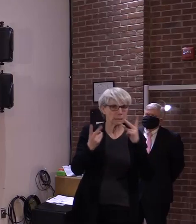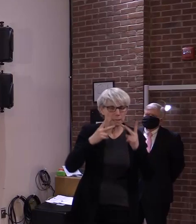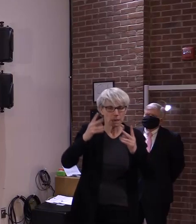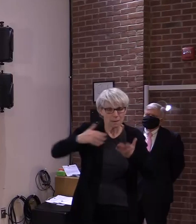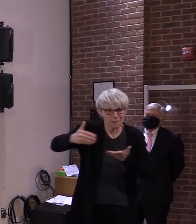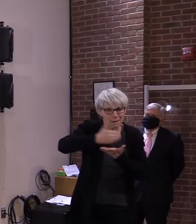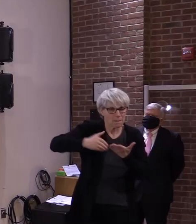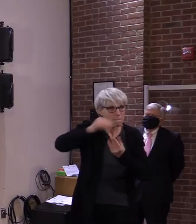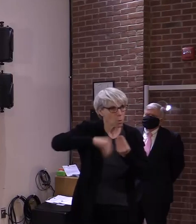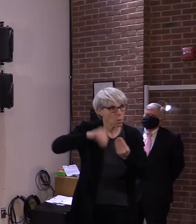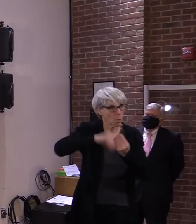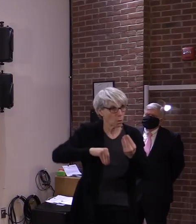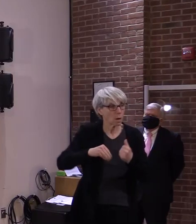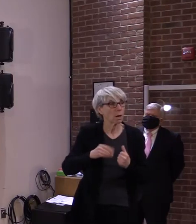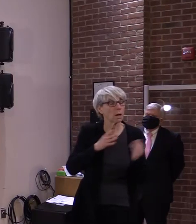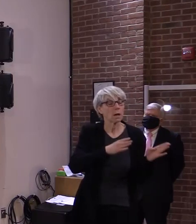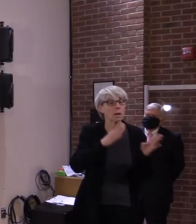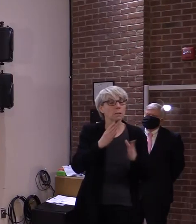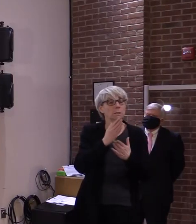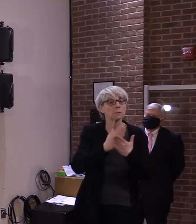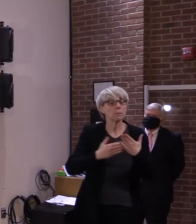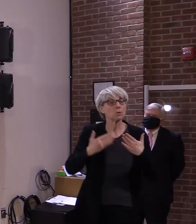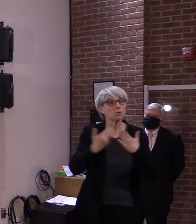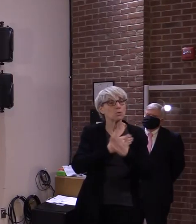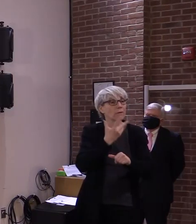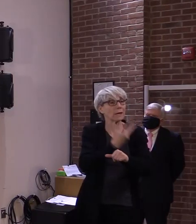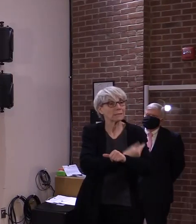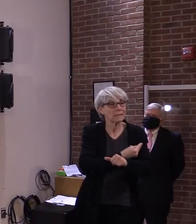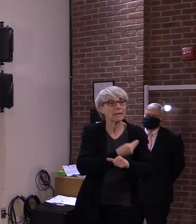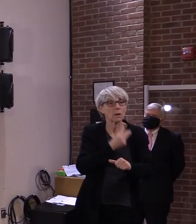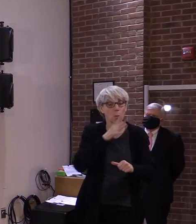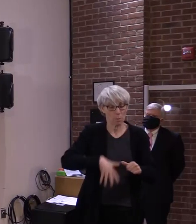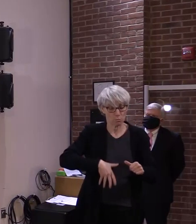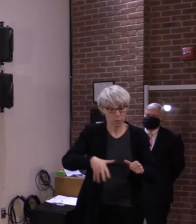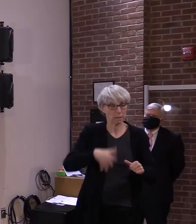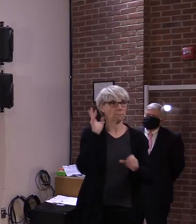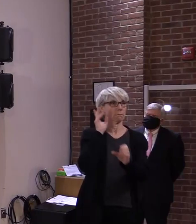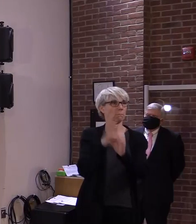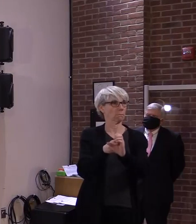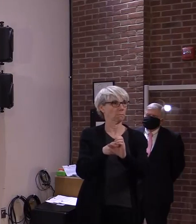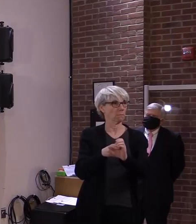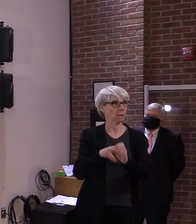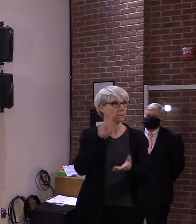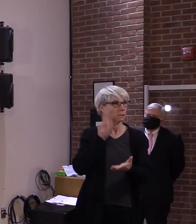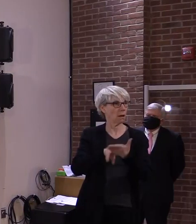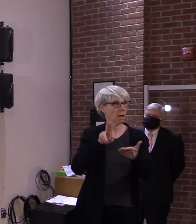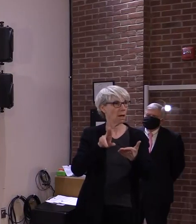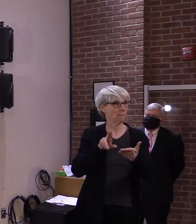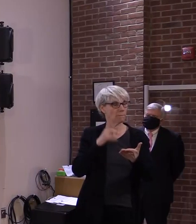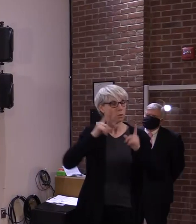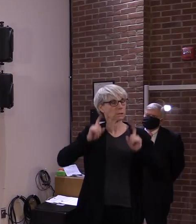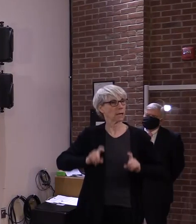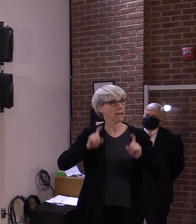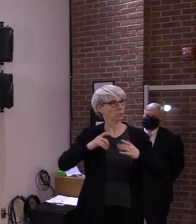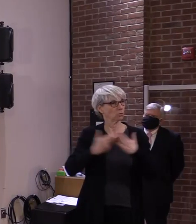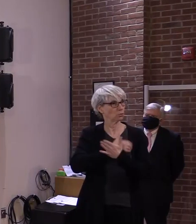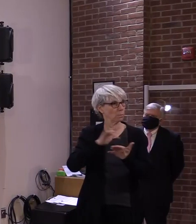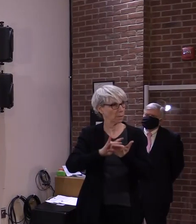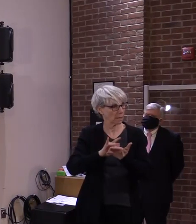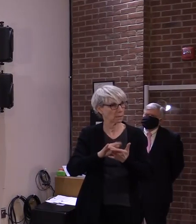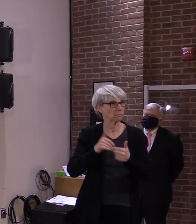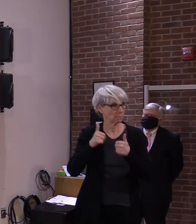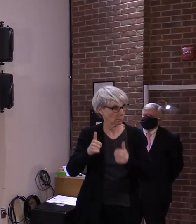pregnant women enrolled in trials. So we're going to learn a lot more about this. But the consensus of the obstetrics